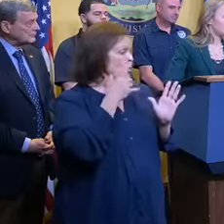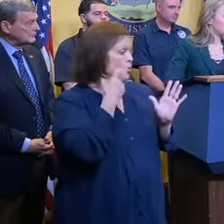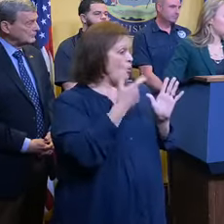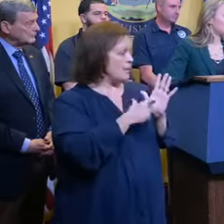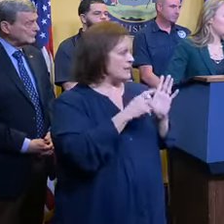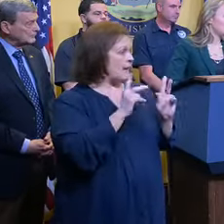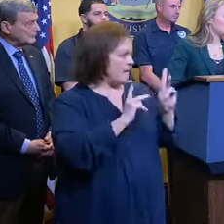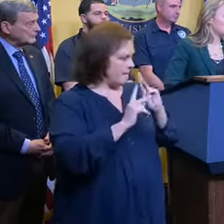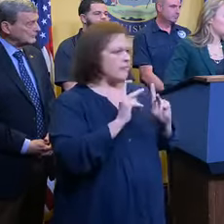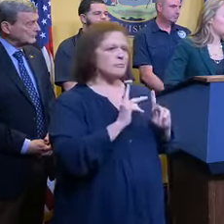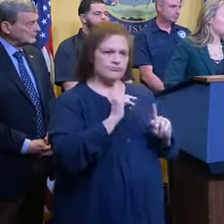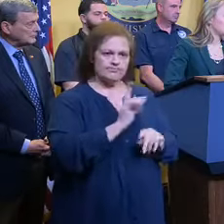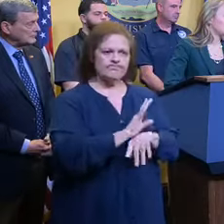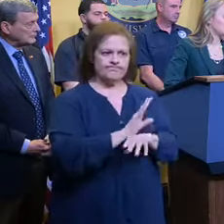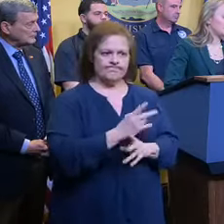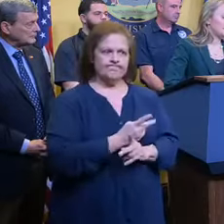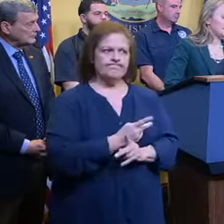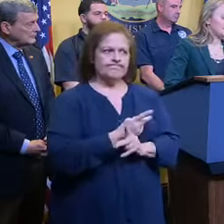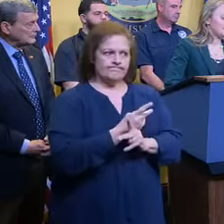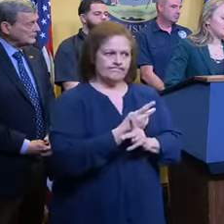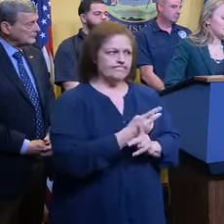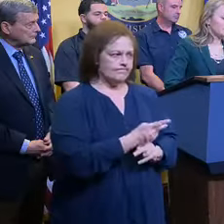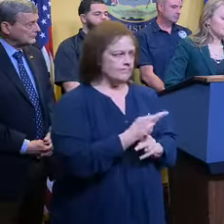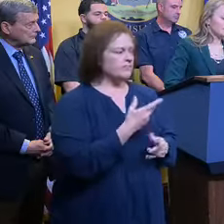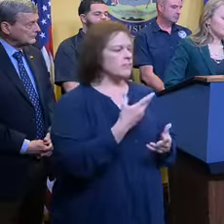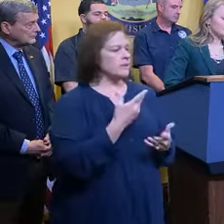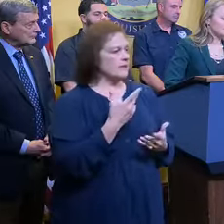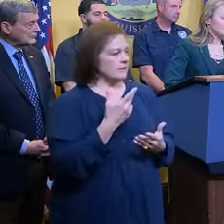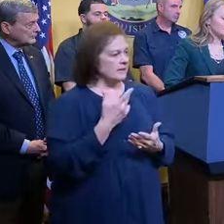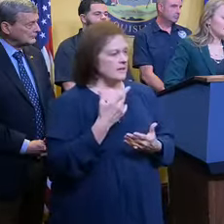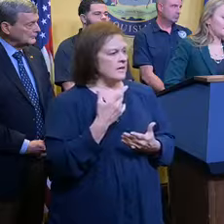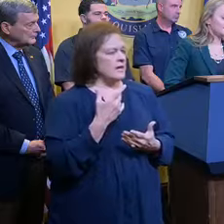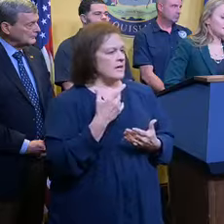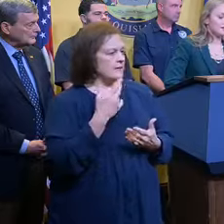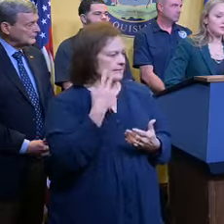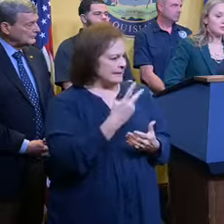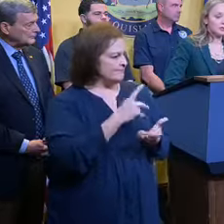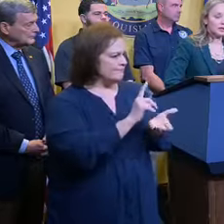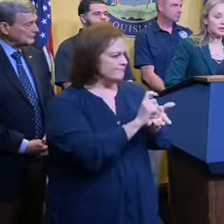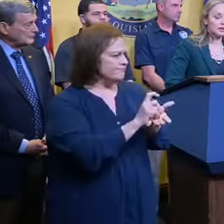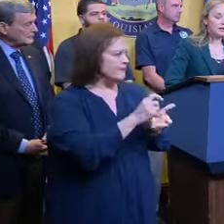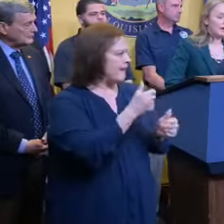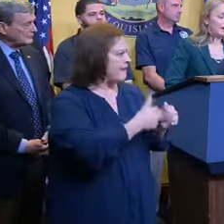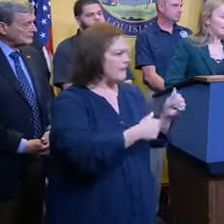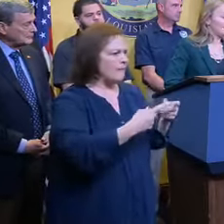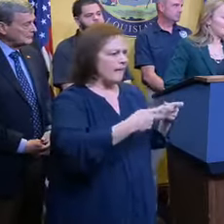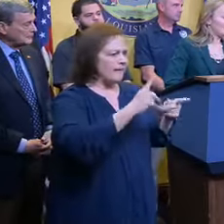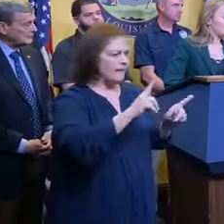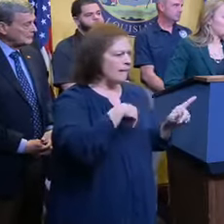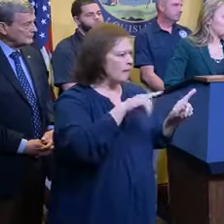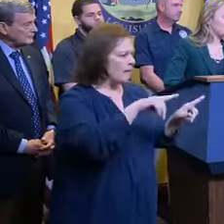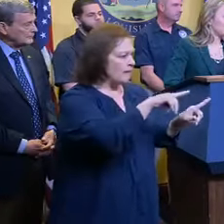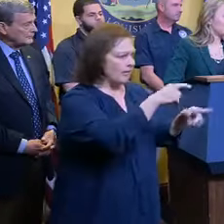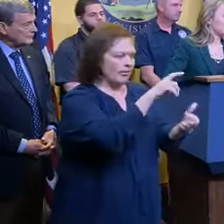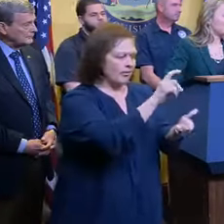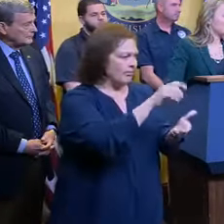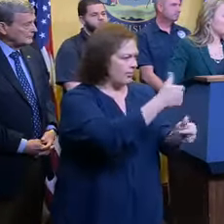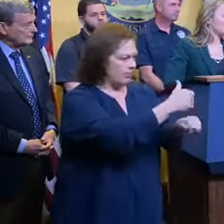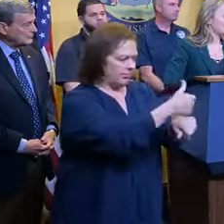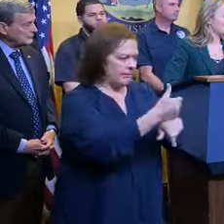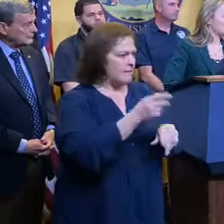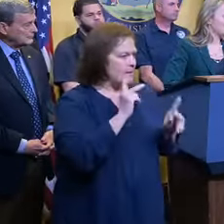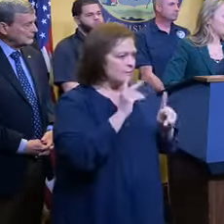the people are taking precautions. I mean, there is hand sanitizer everywhere, and people are always talking